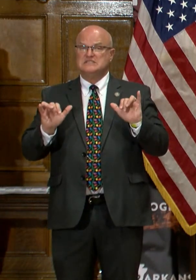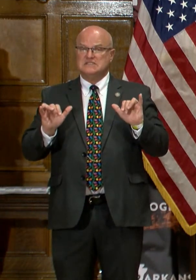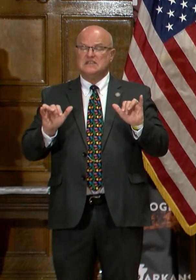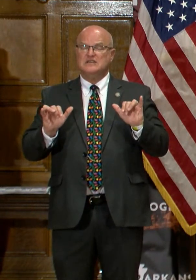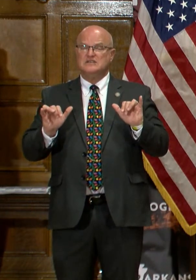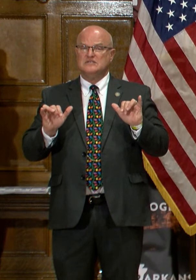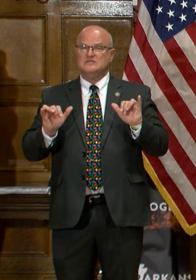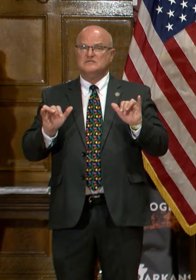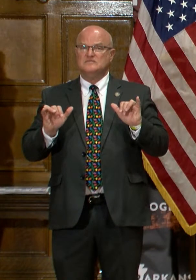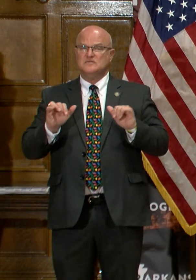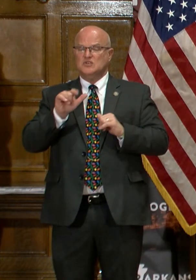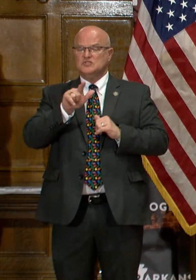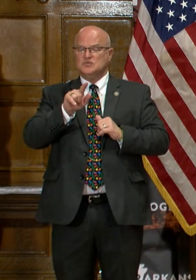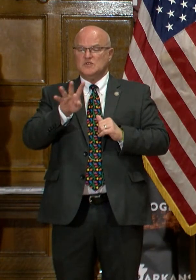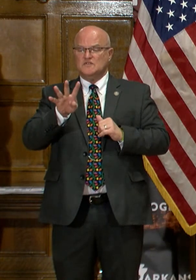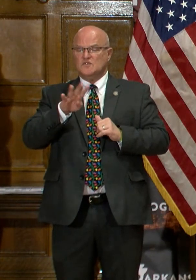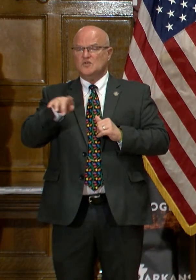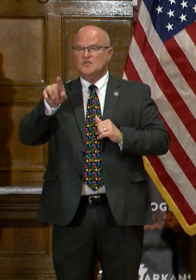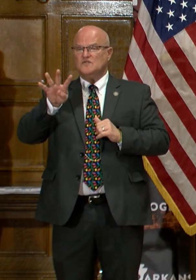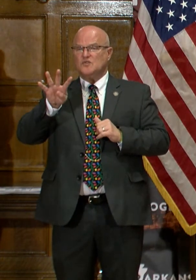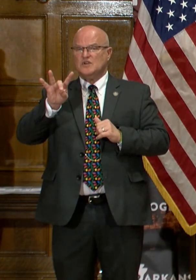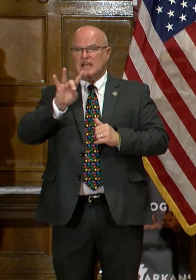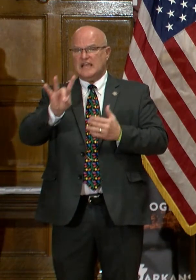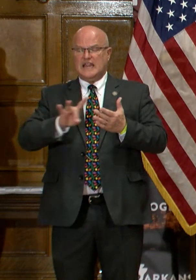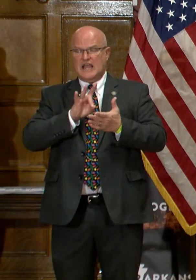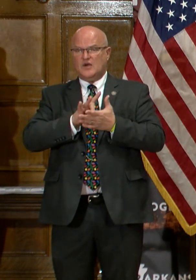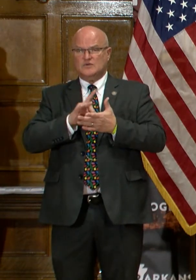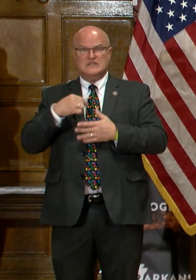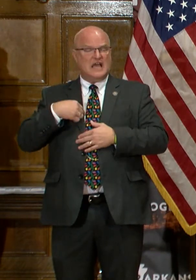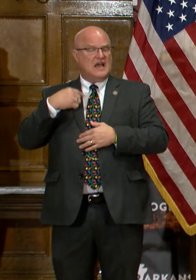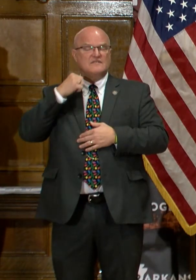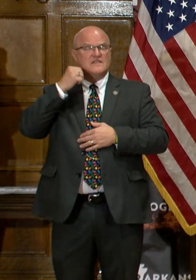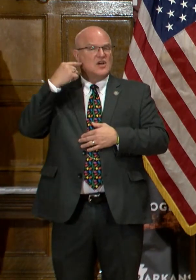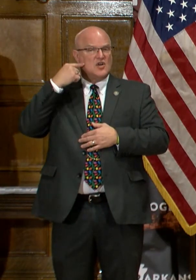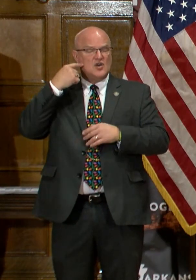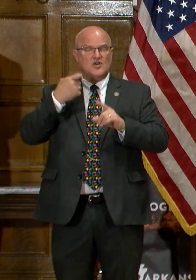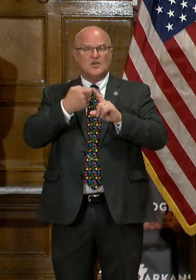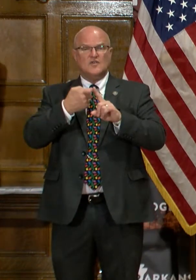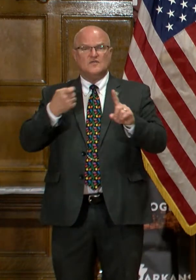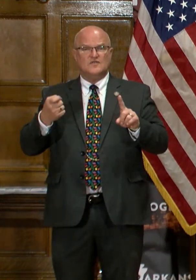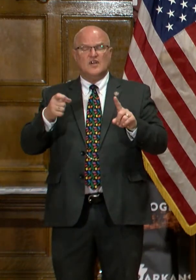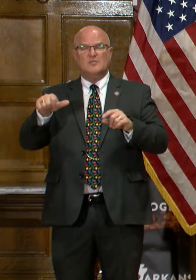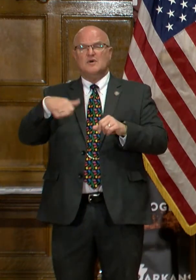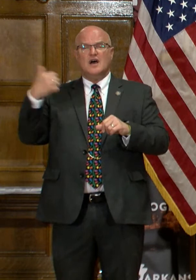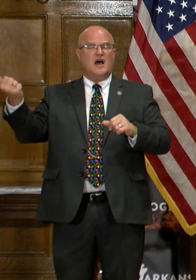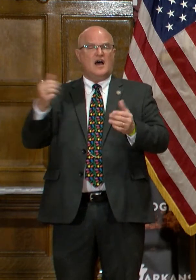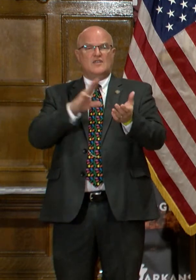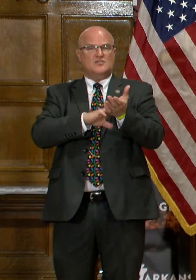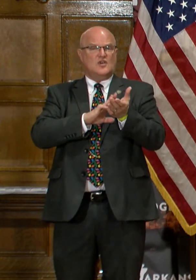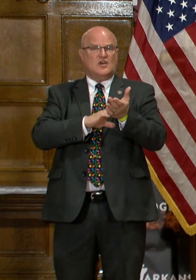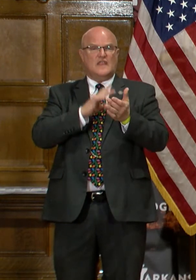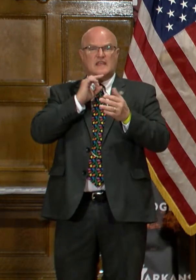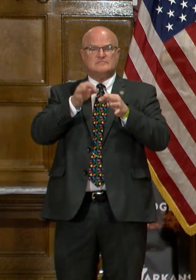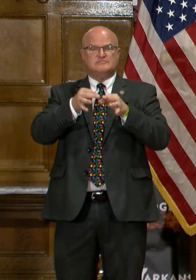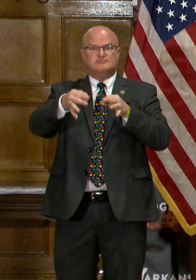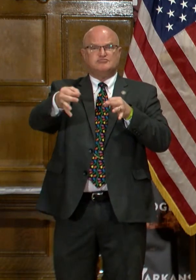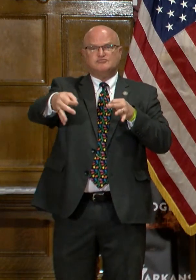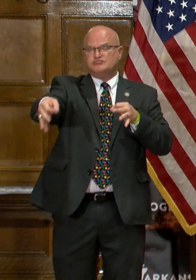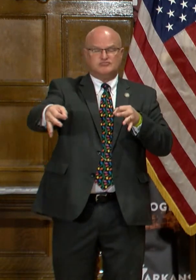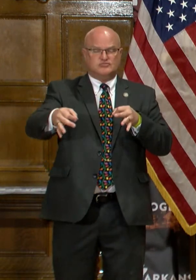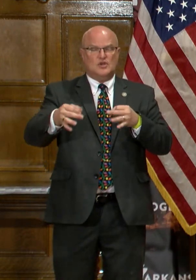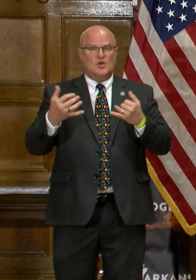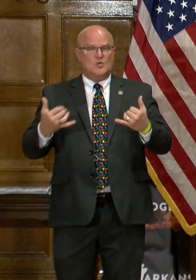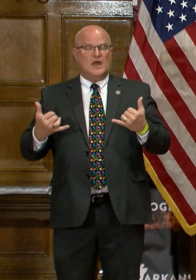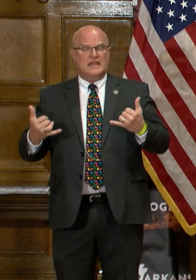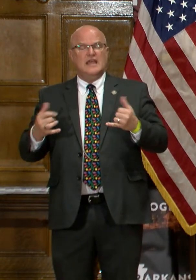reach that 24 to 48 hours. I haven't heard from my epidemiologist that that is being prolonged at